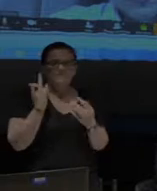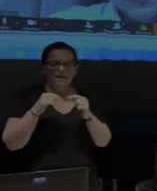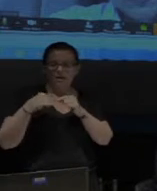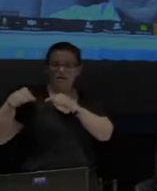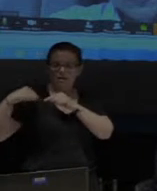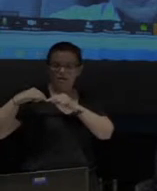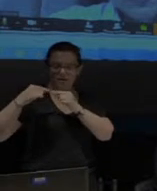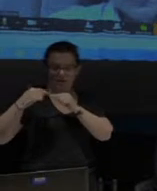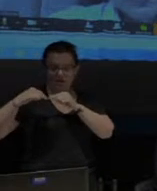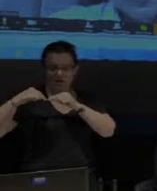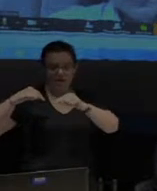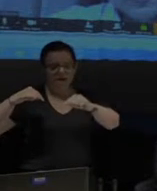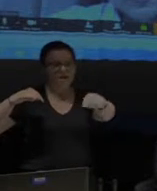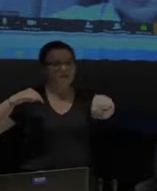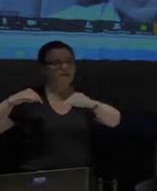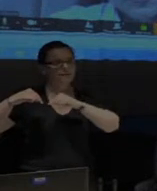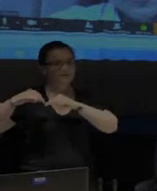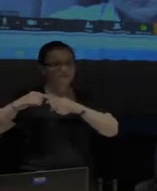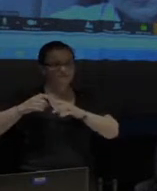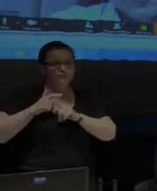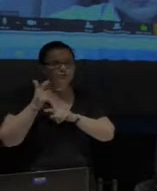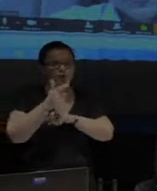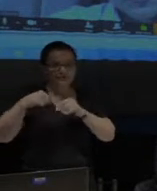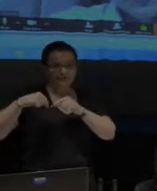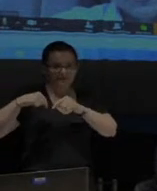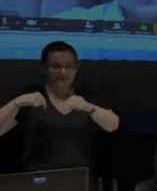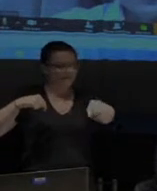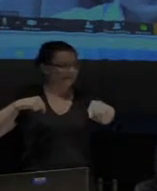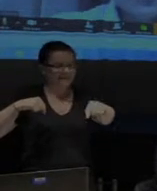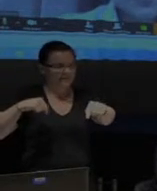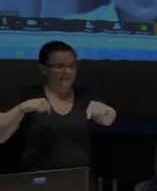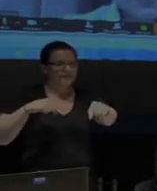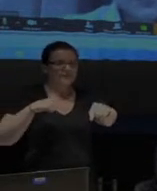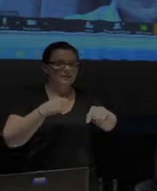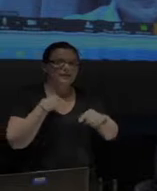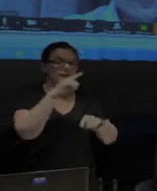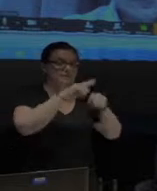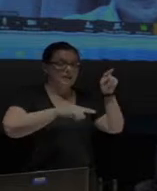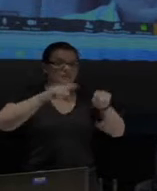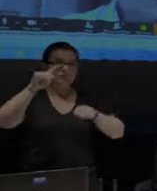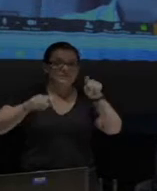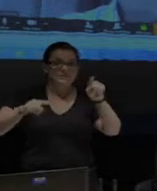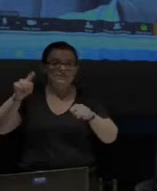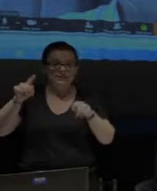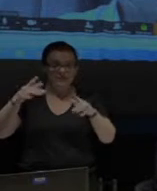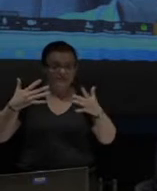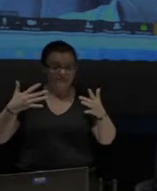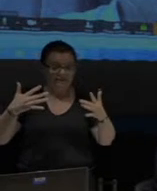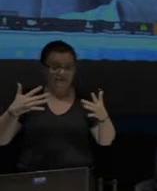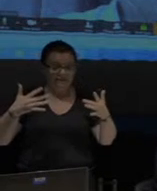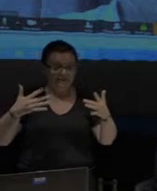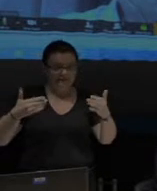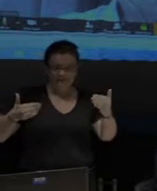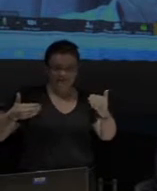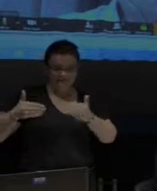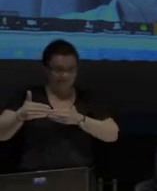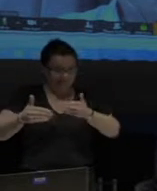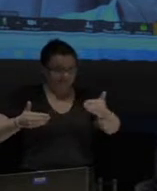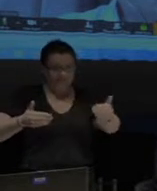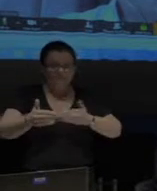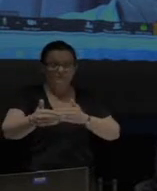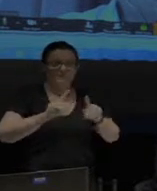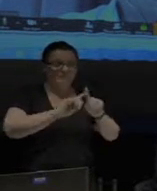journey at all. I think diversity, I hope, is a fact, that there are people from different